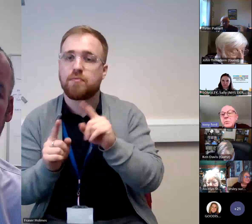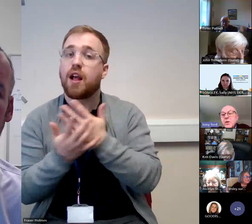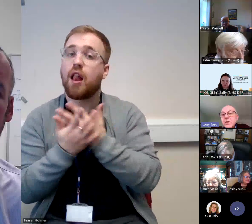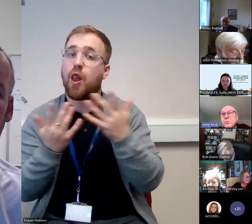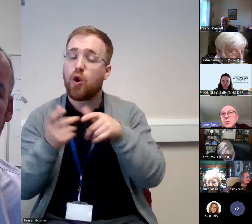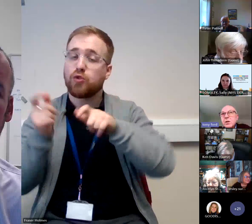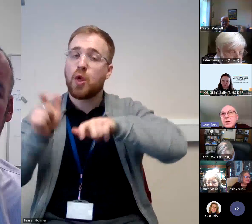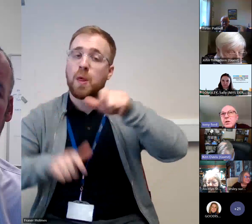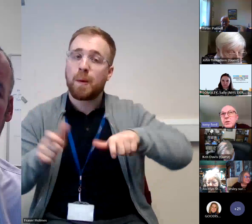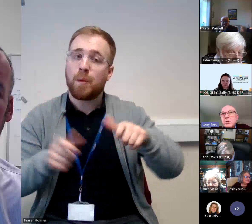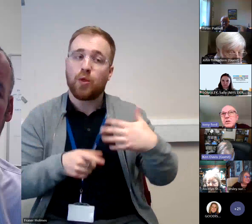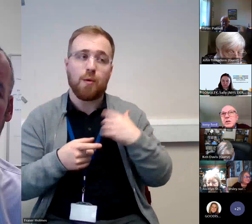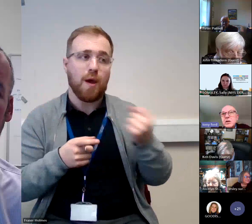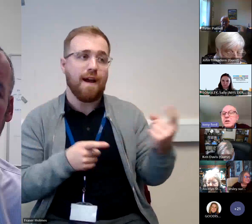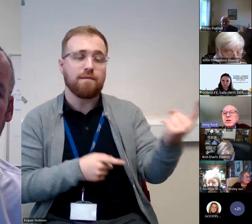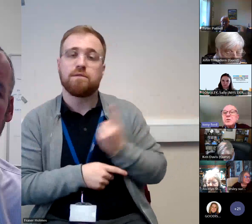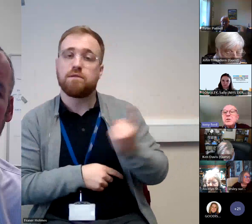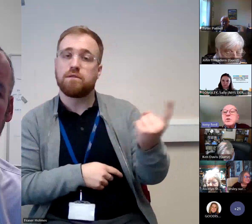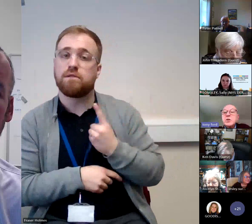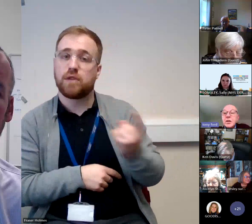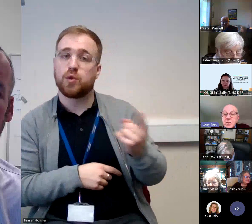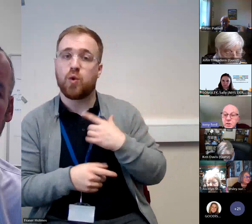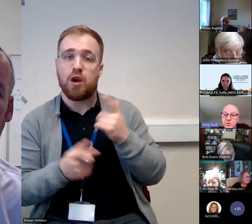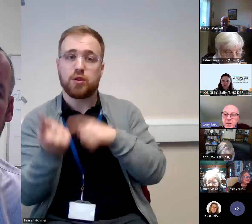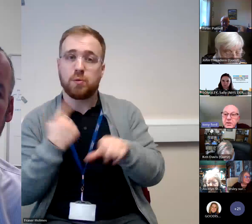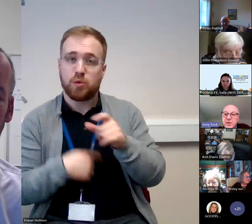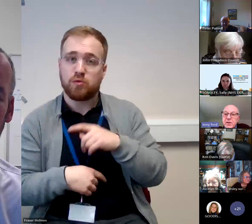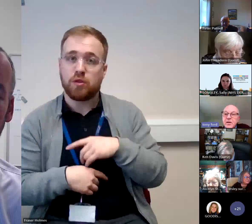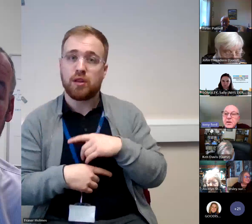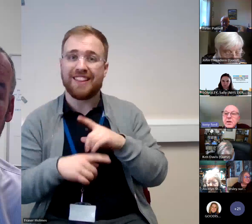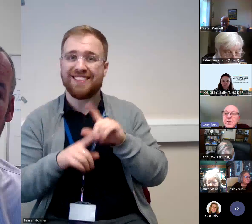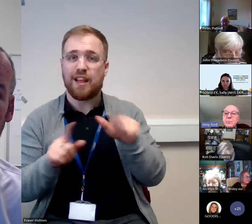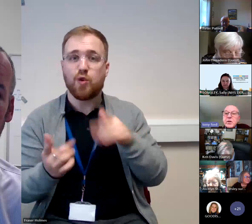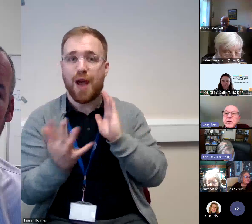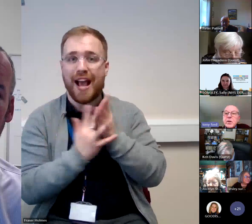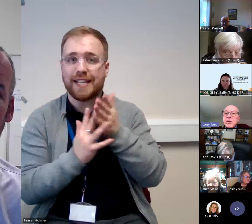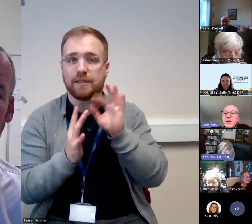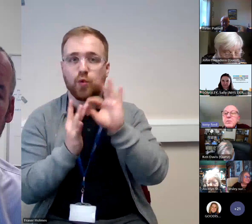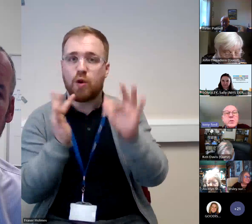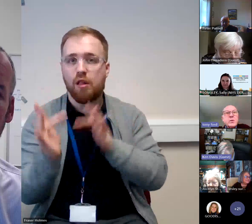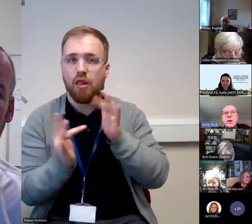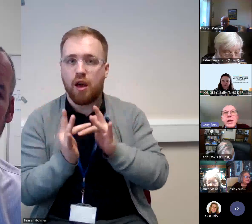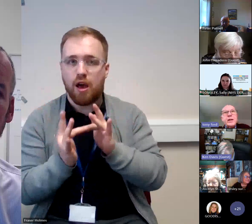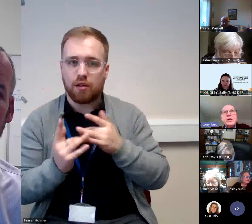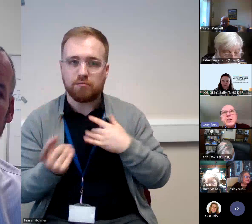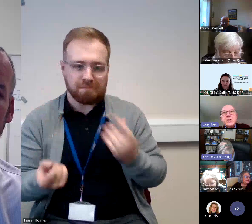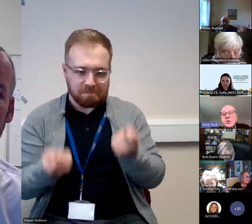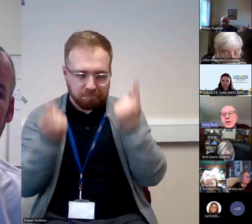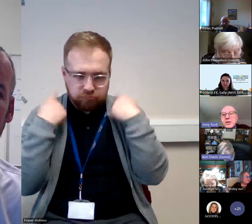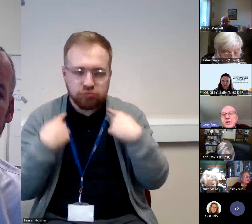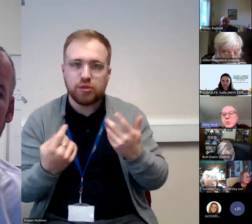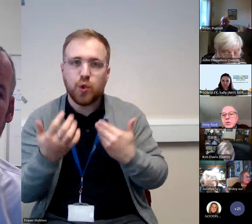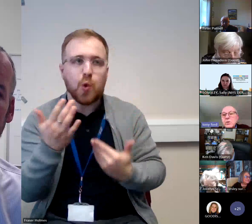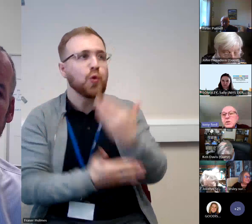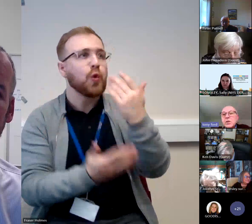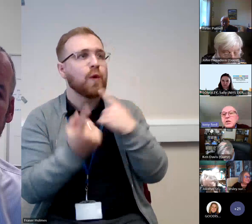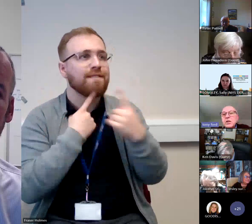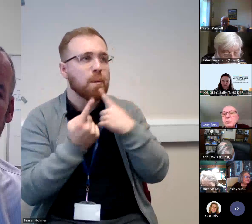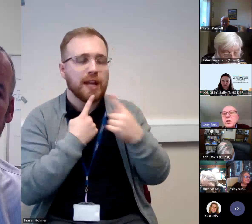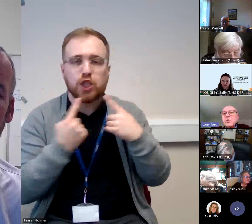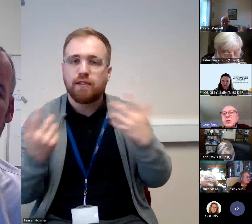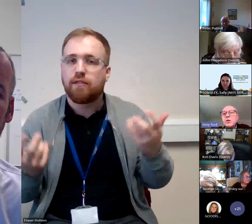that we have coming to our community are digitally excluded. So they don't get any of these newsletters. So we do